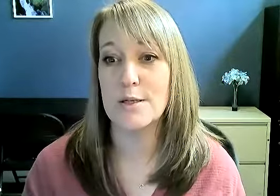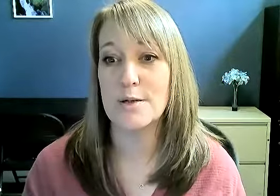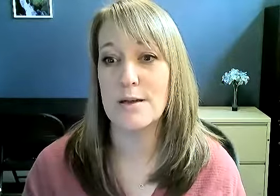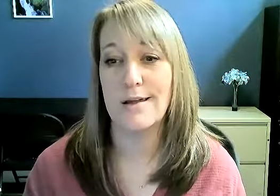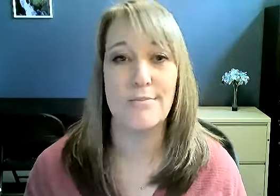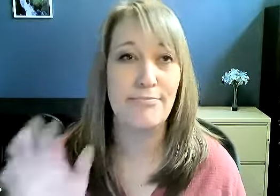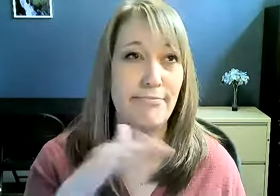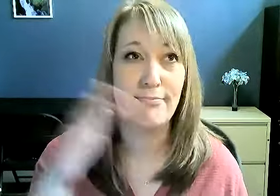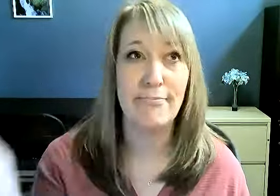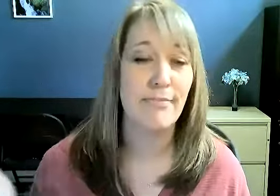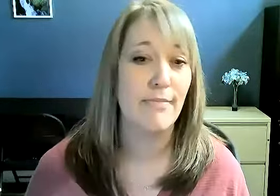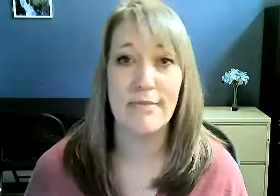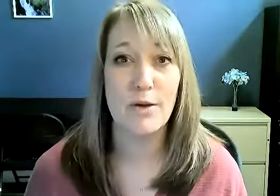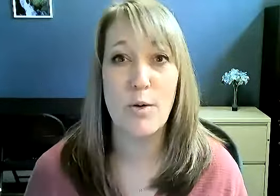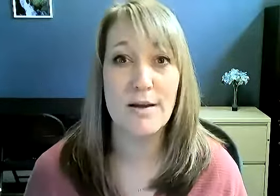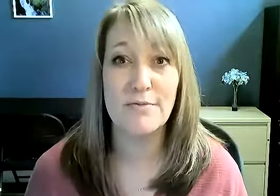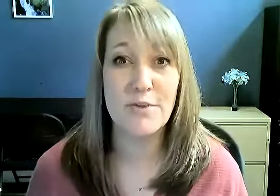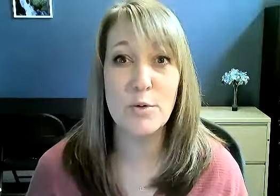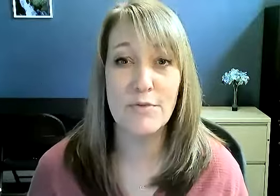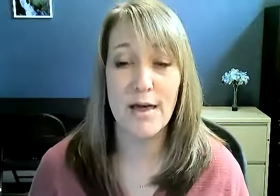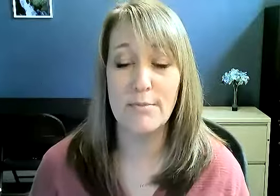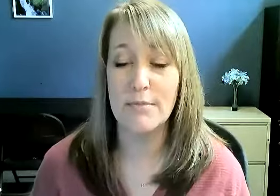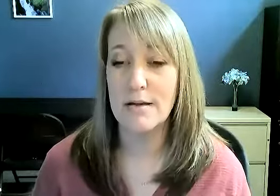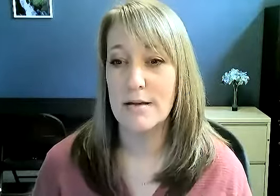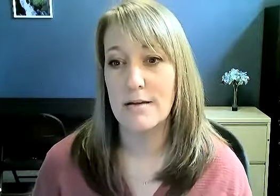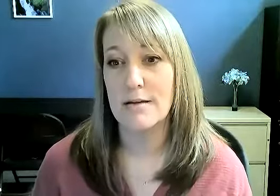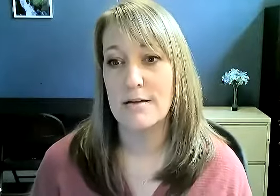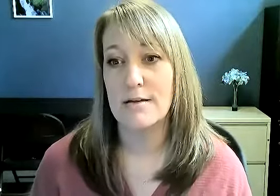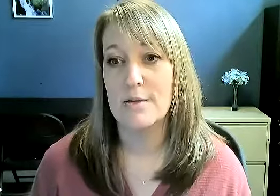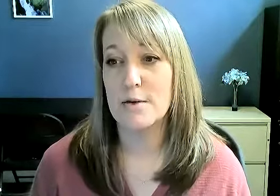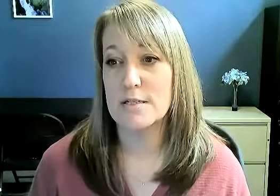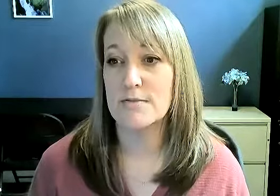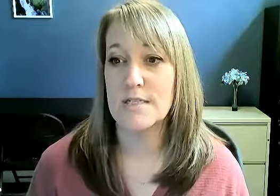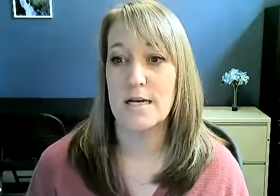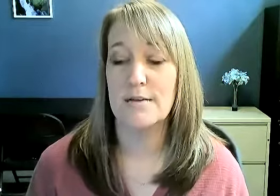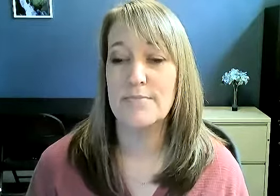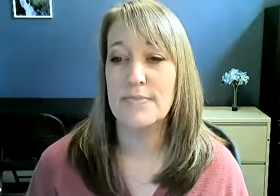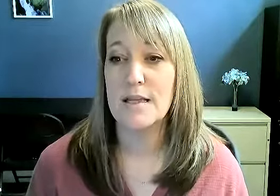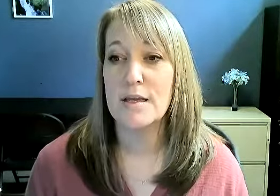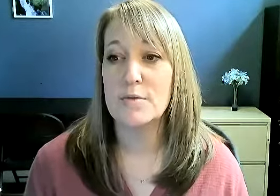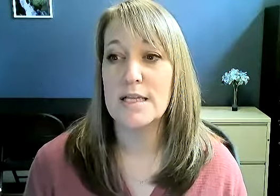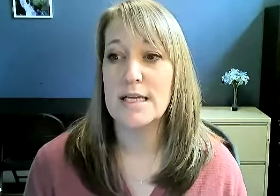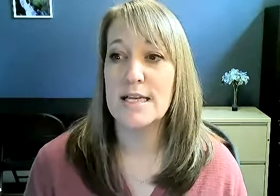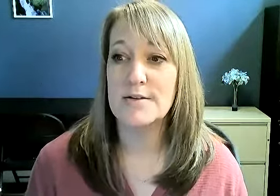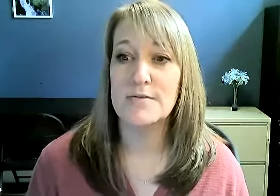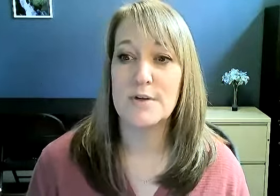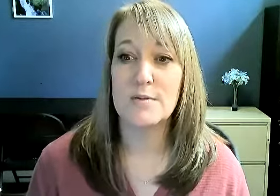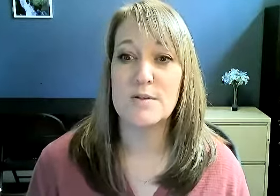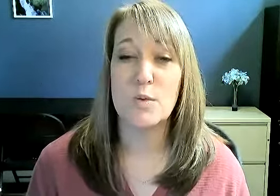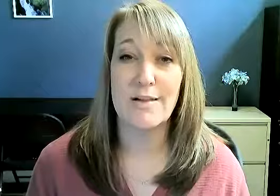learn quite a few of them in the course of time. Related nouns and verbs will